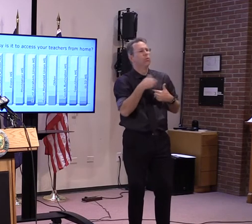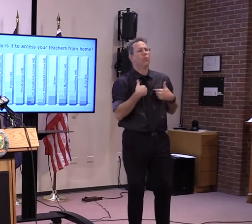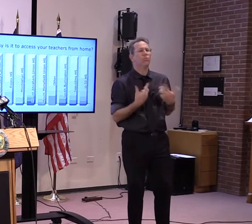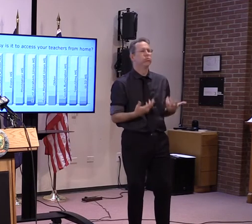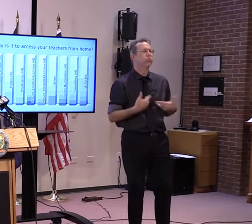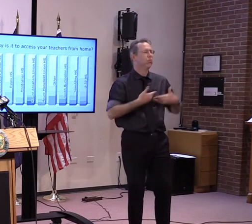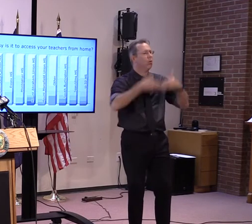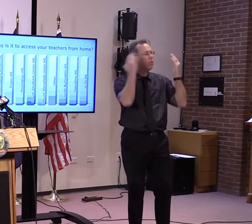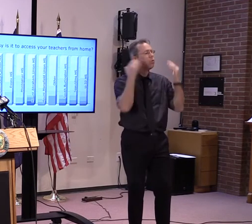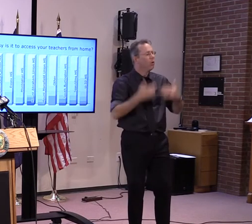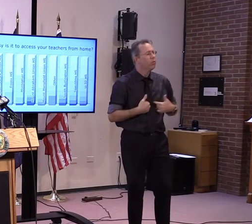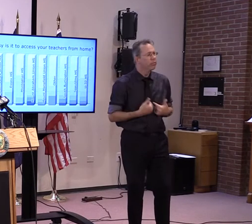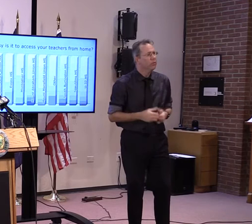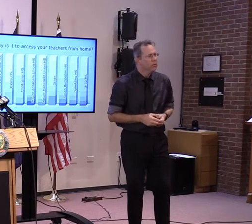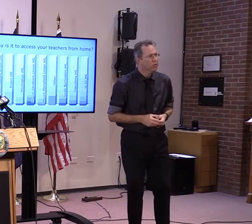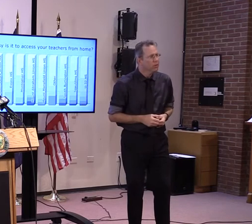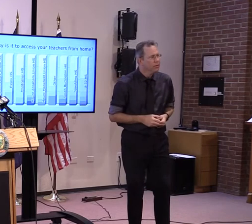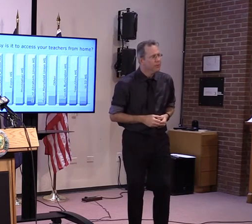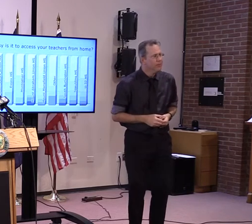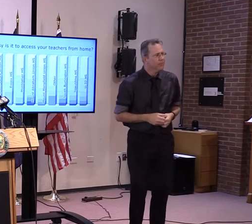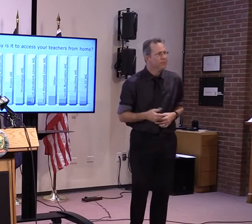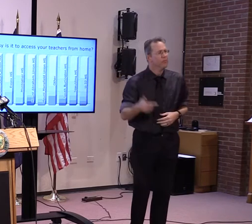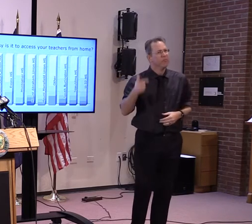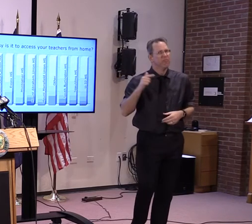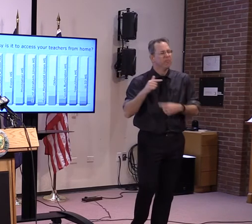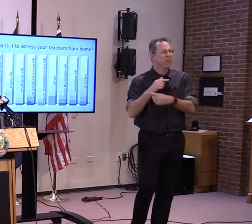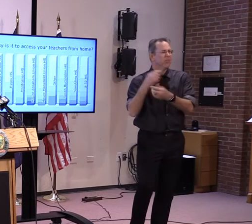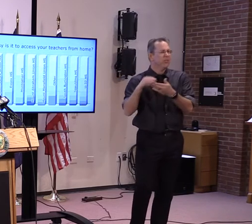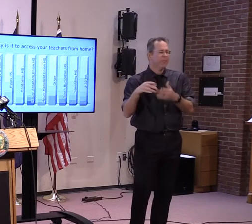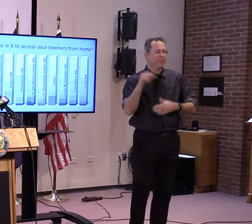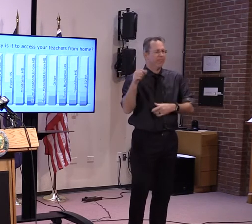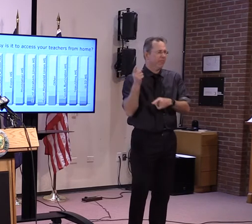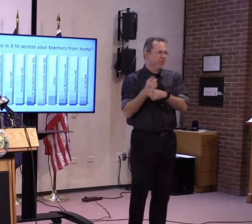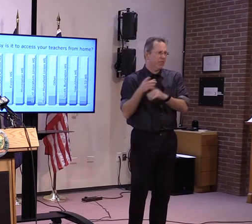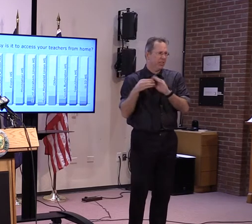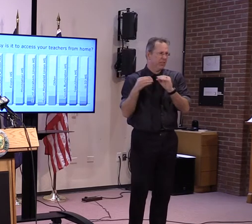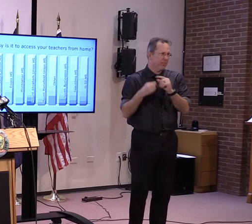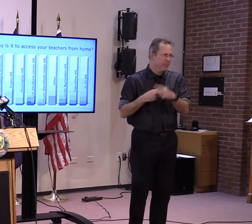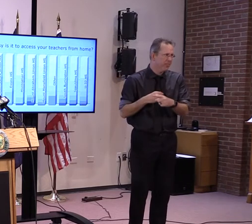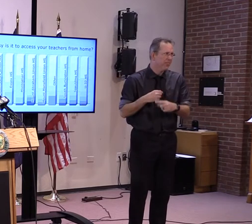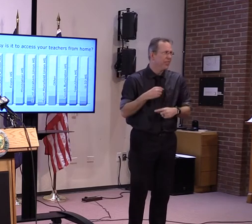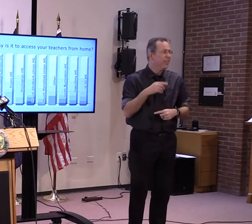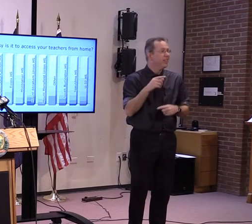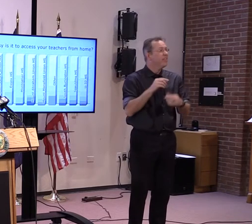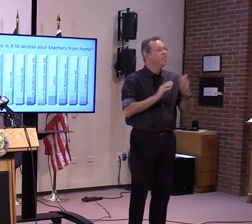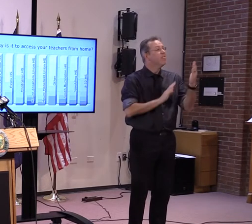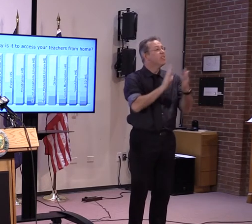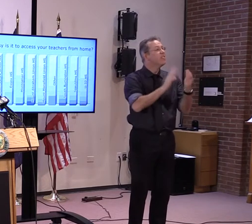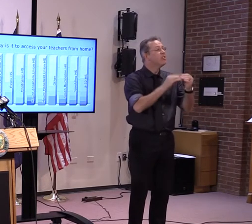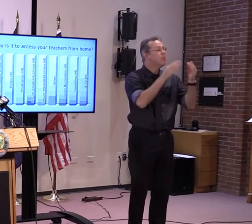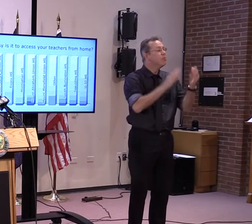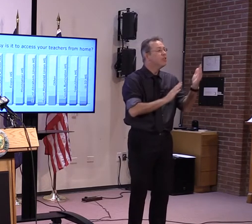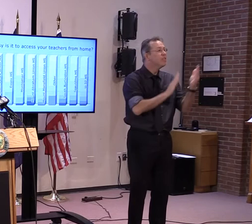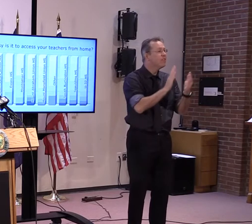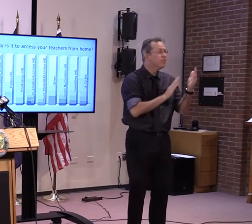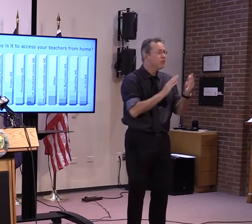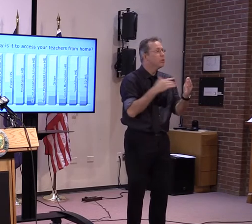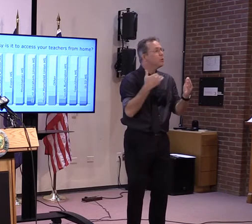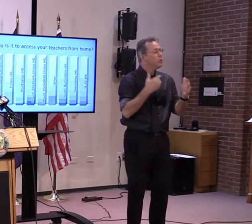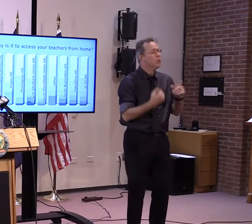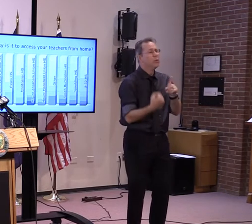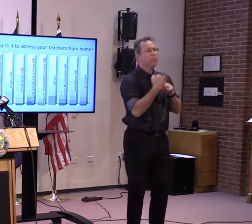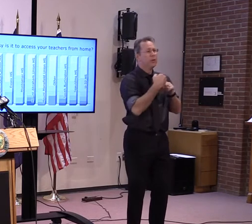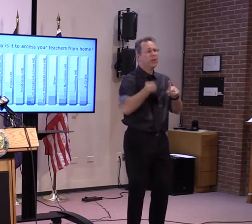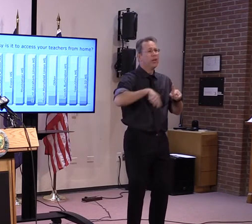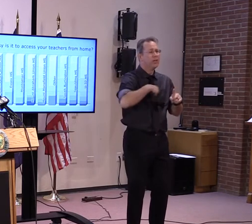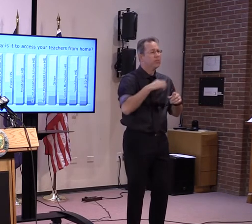I know, it is really difficult. I mean, the in-person is such a huge, you know, importance. And for the people who are like,